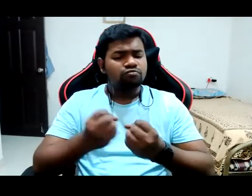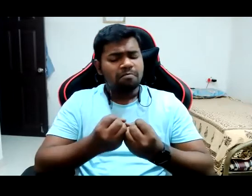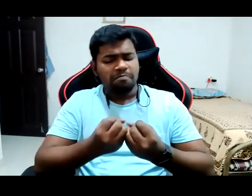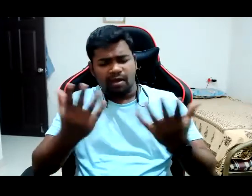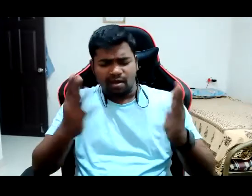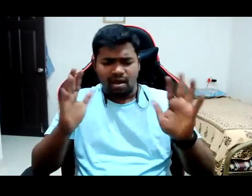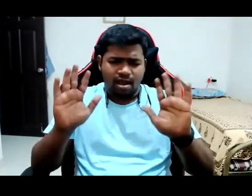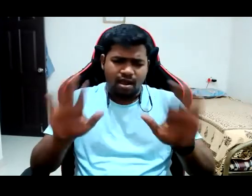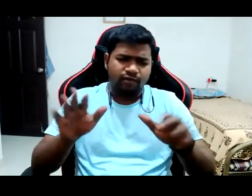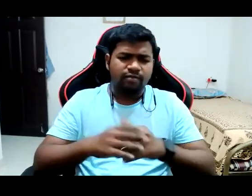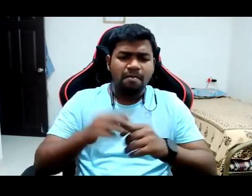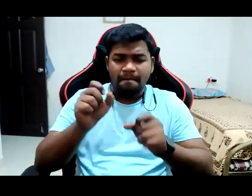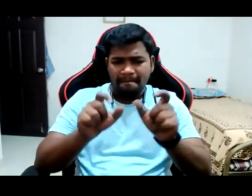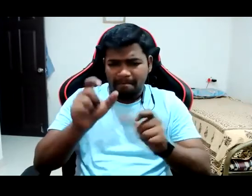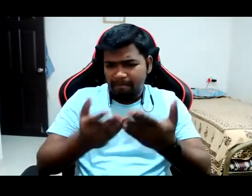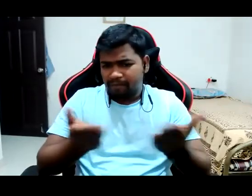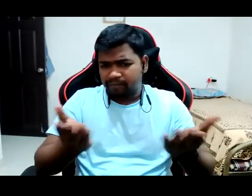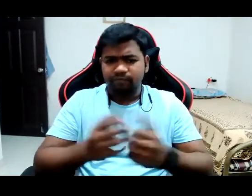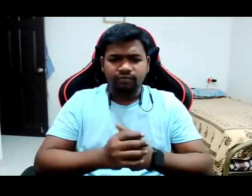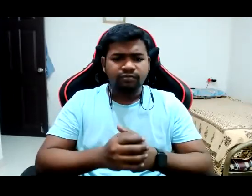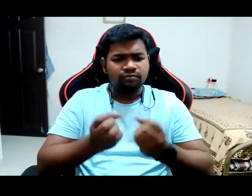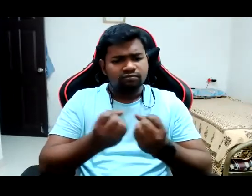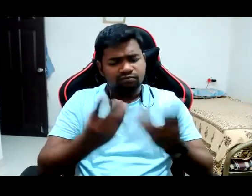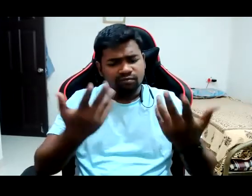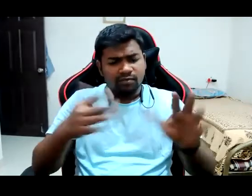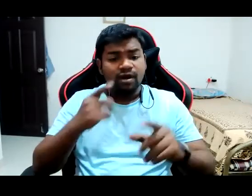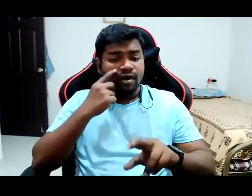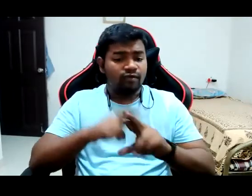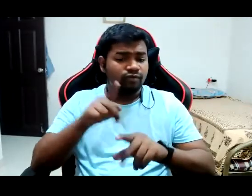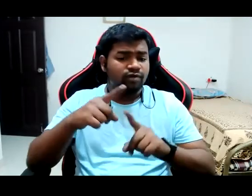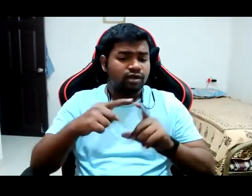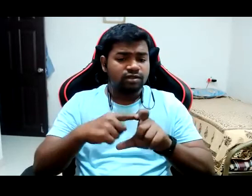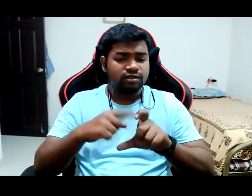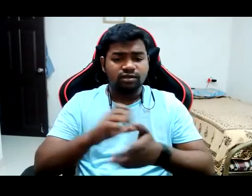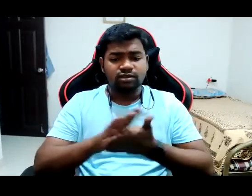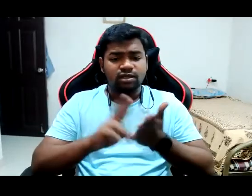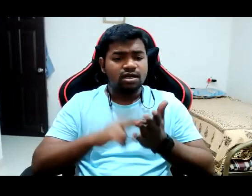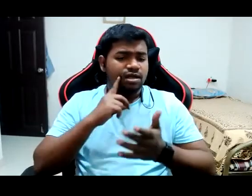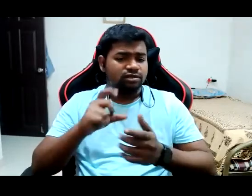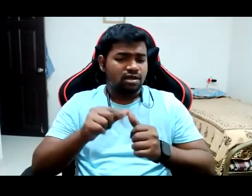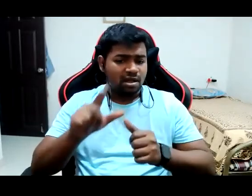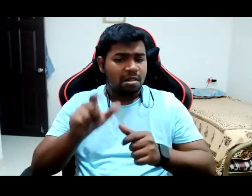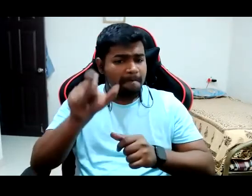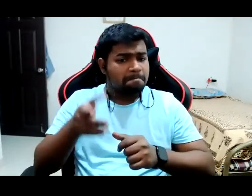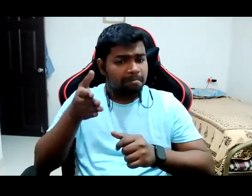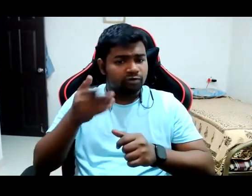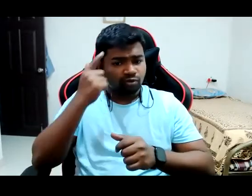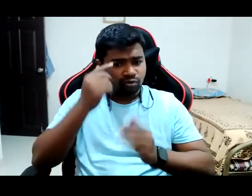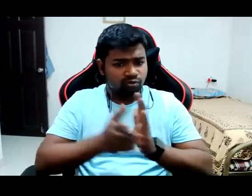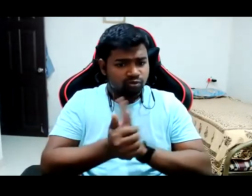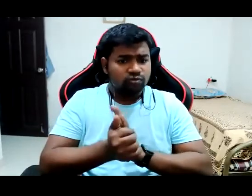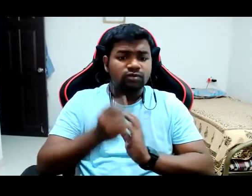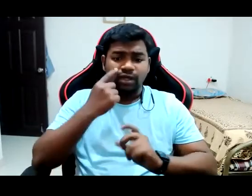few people. Honestly, if you're a technical person, or even if you are a non-technical person and you have a really